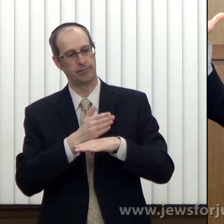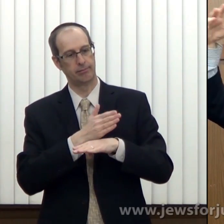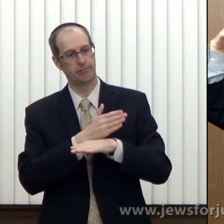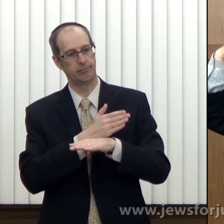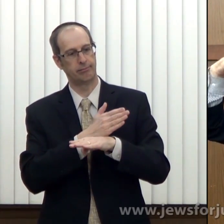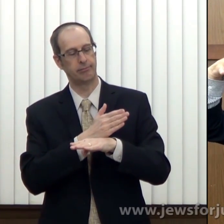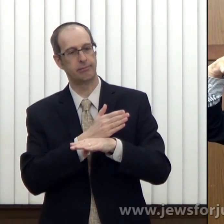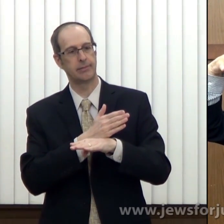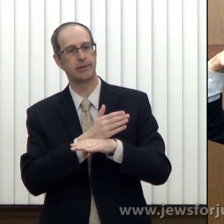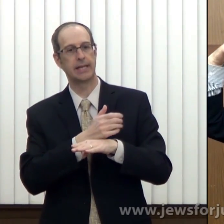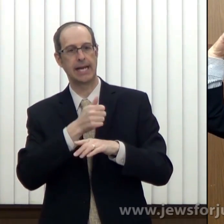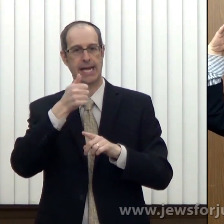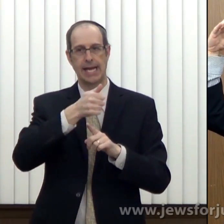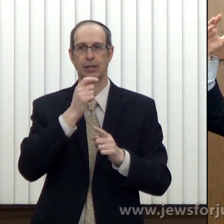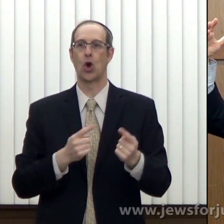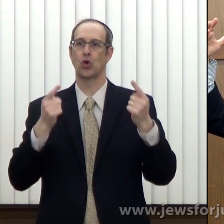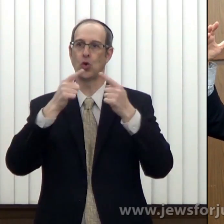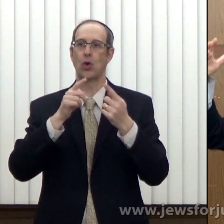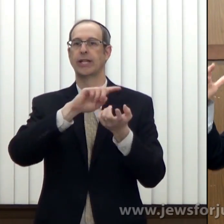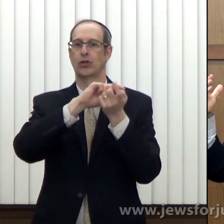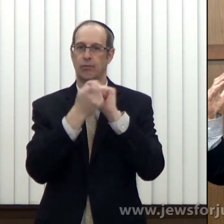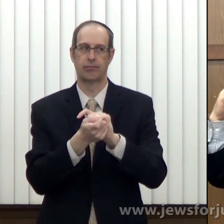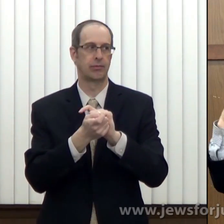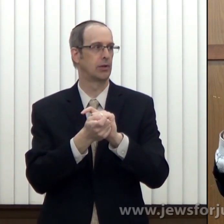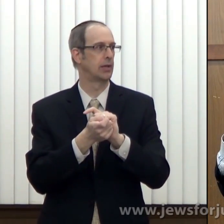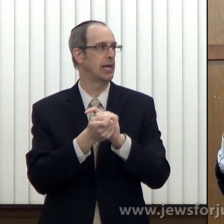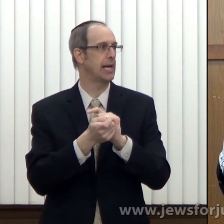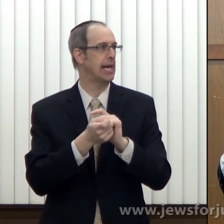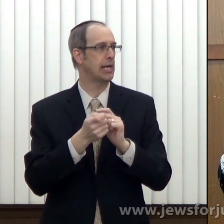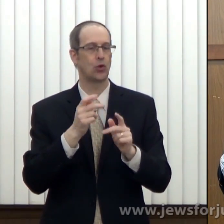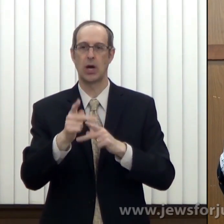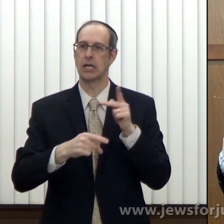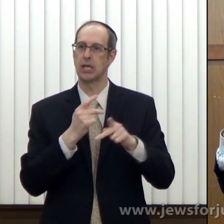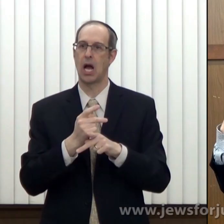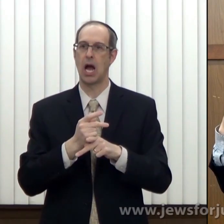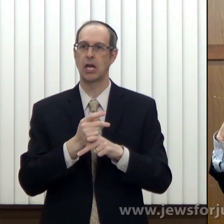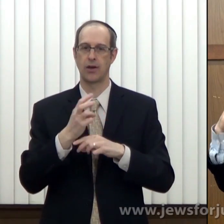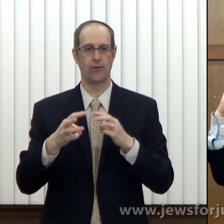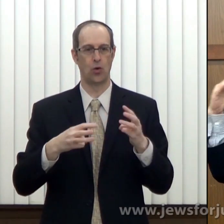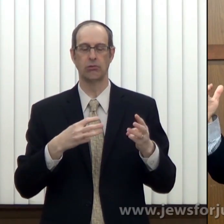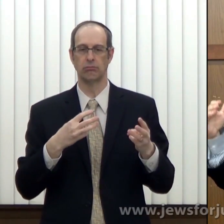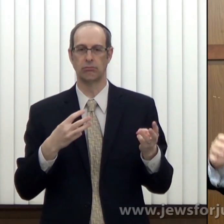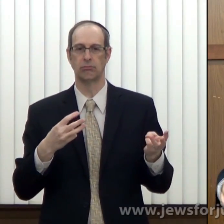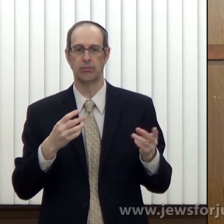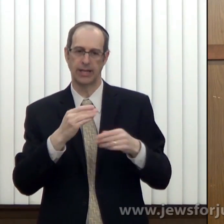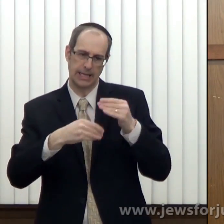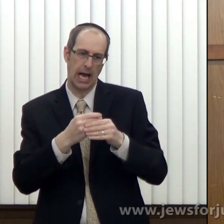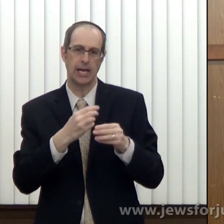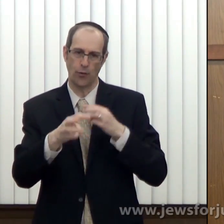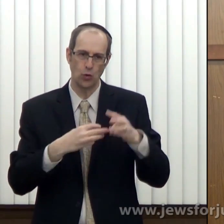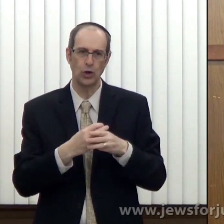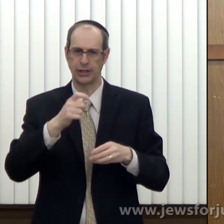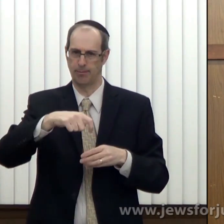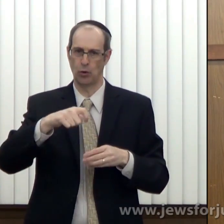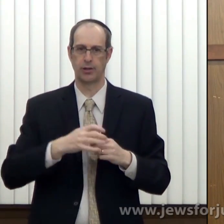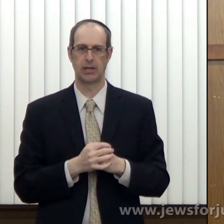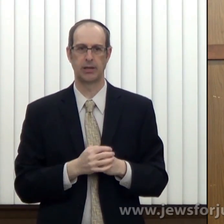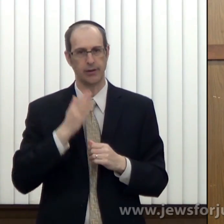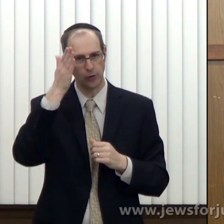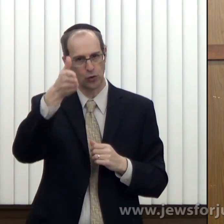goal, when the world has been transformed into the kind of world it is supposed to be.